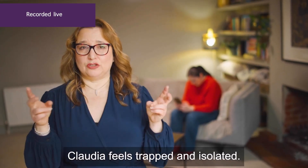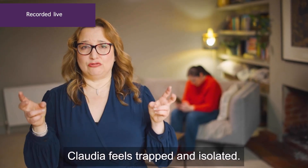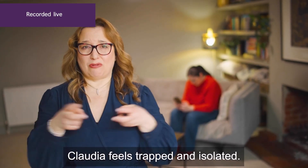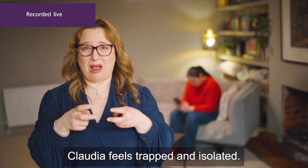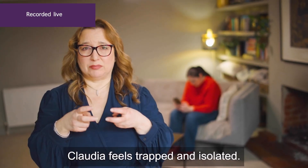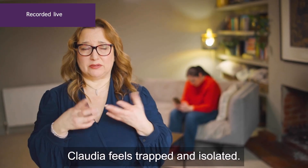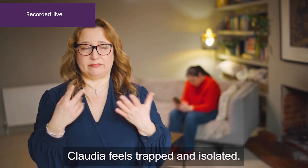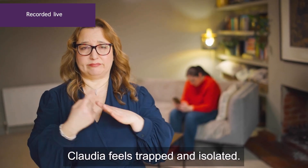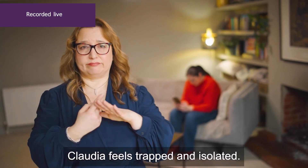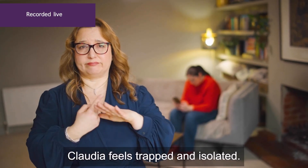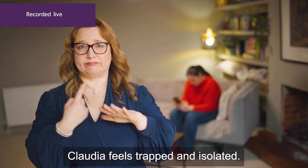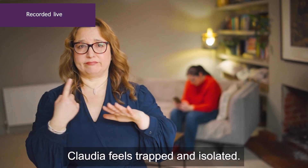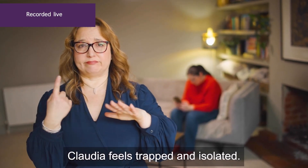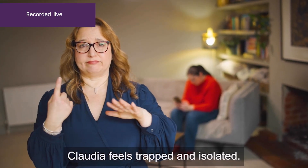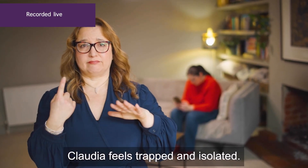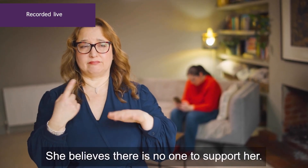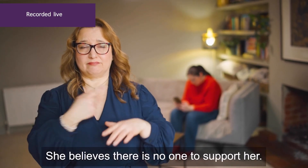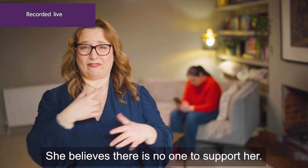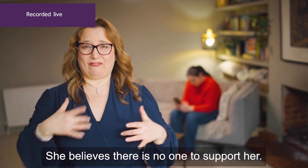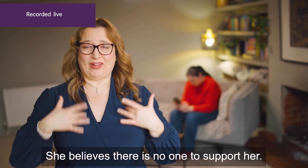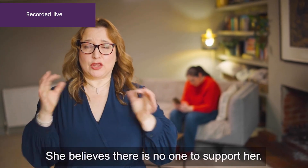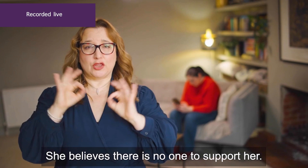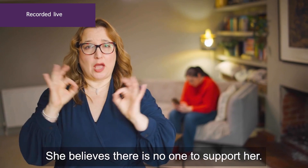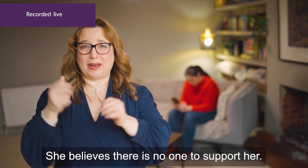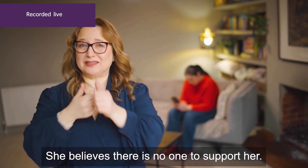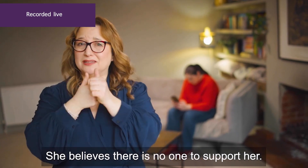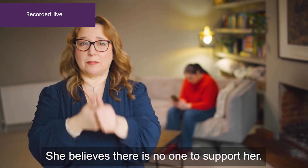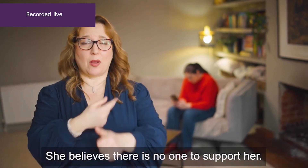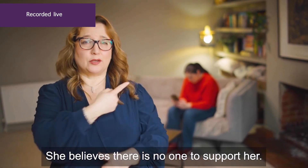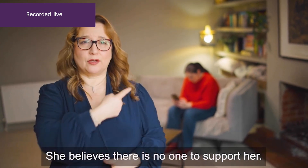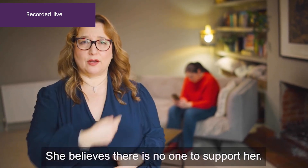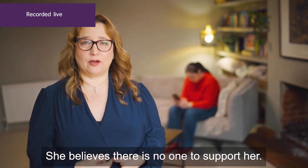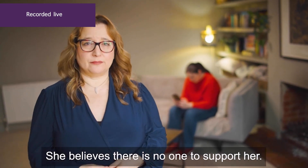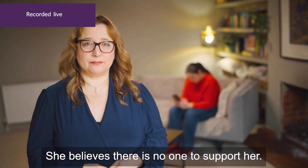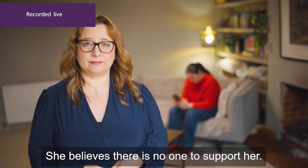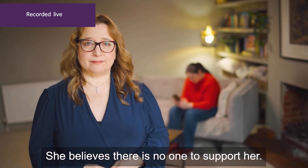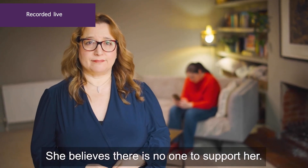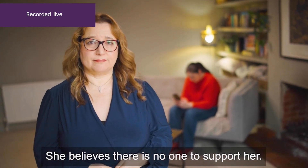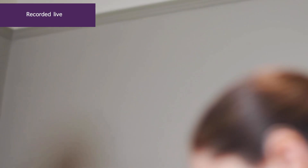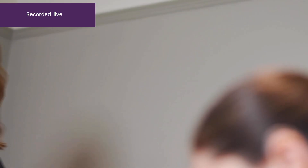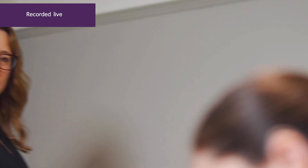Thank you.